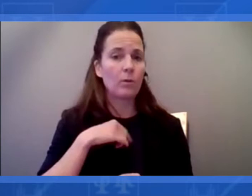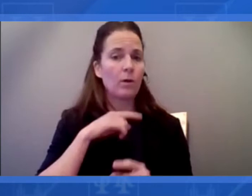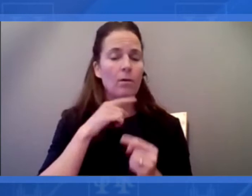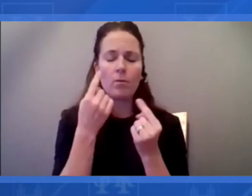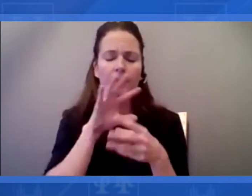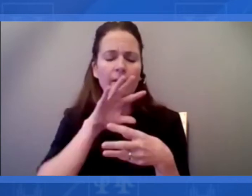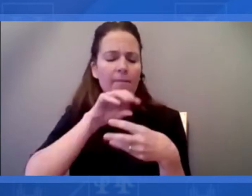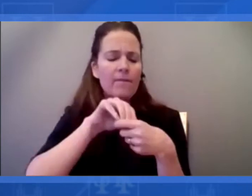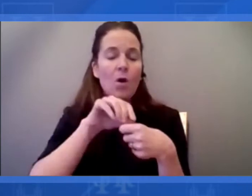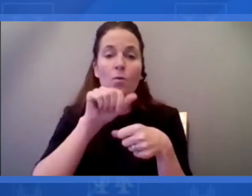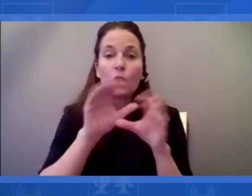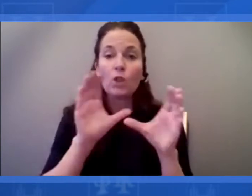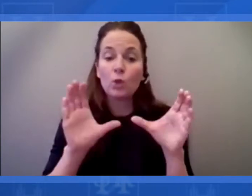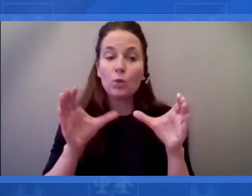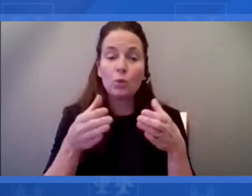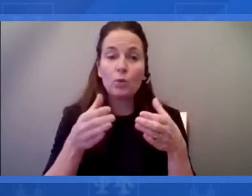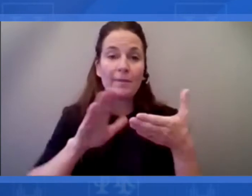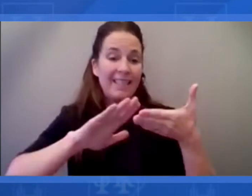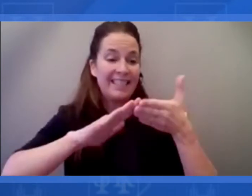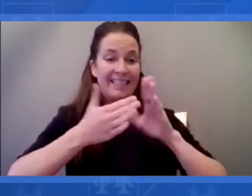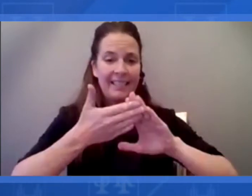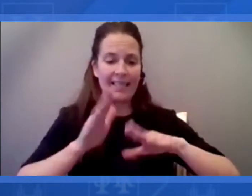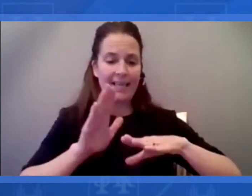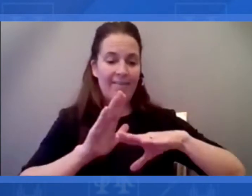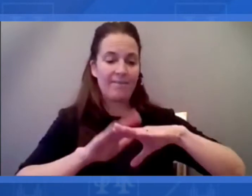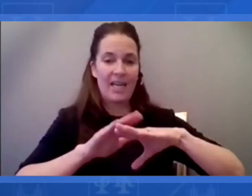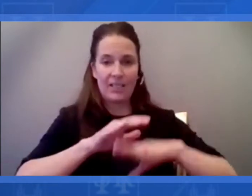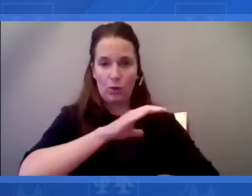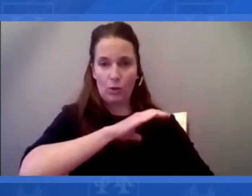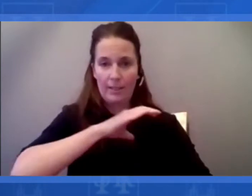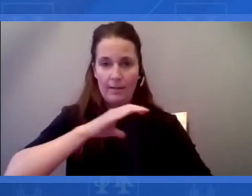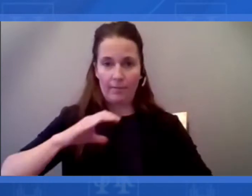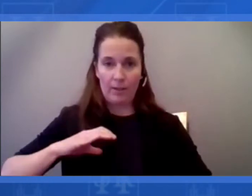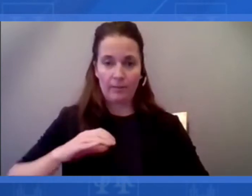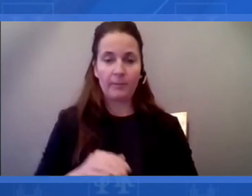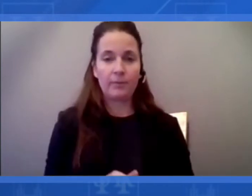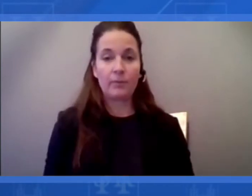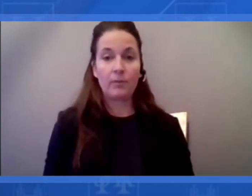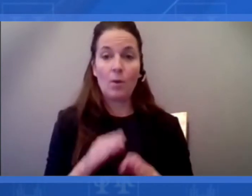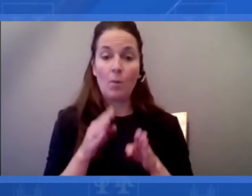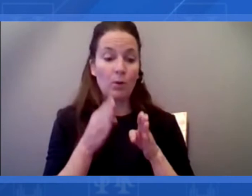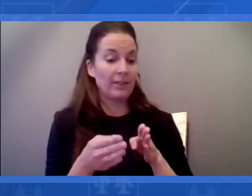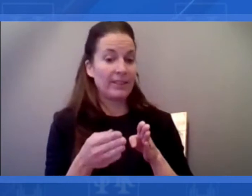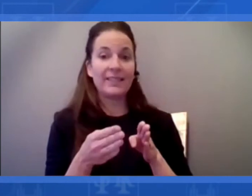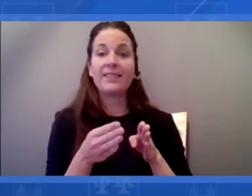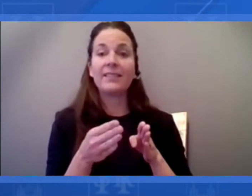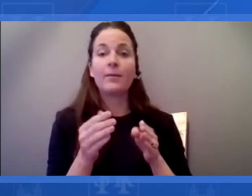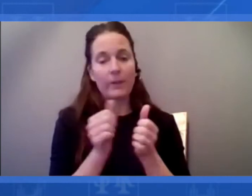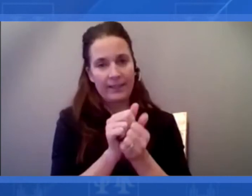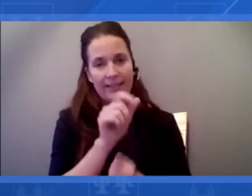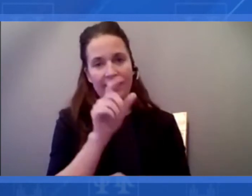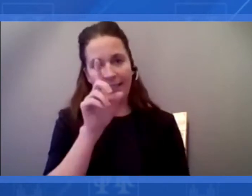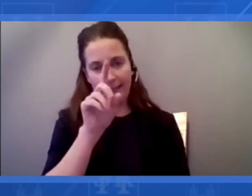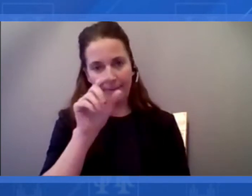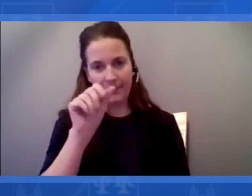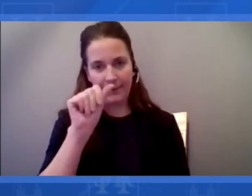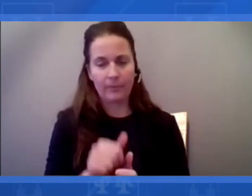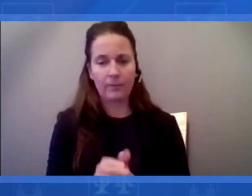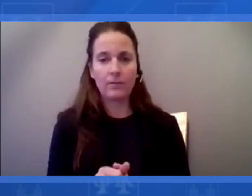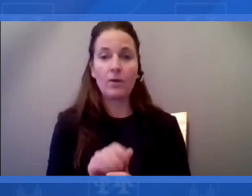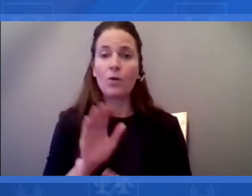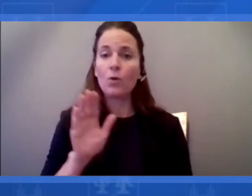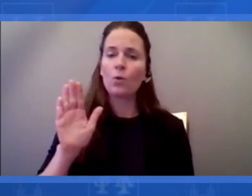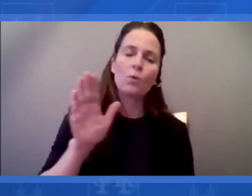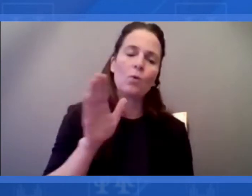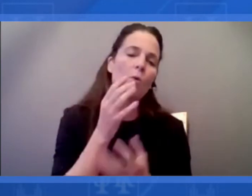Group of the city's Advisory Committee for Persons with Disabilities, and we very much value the feedback